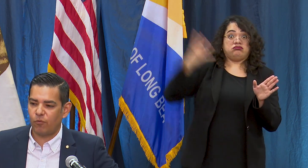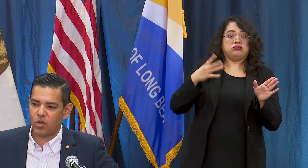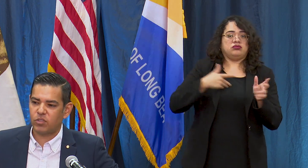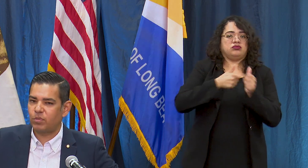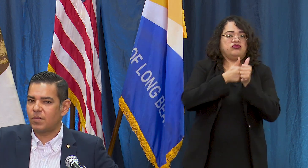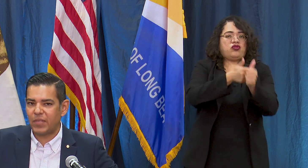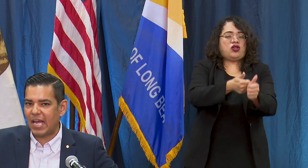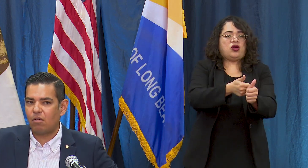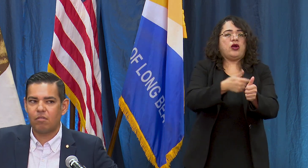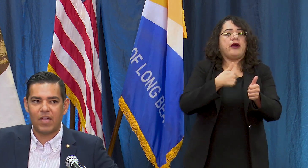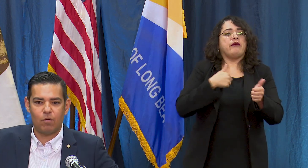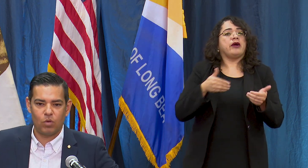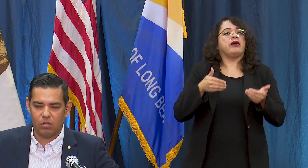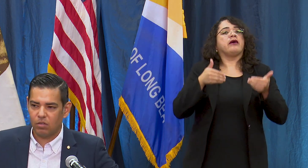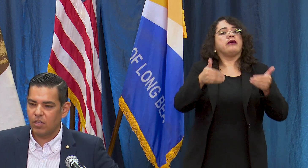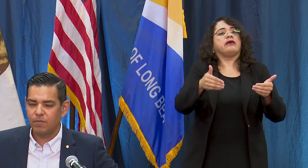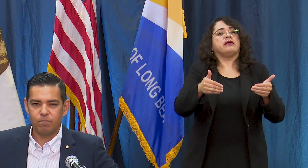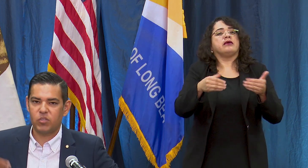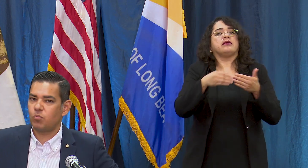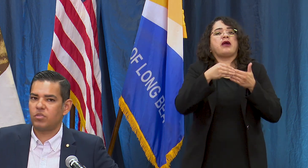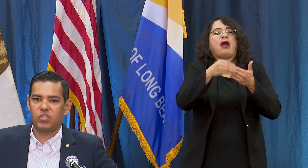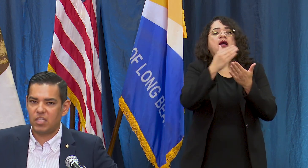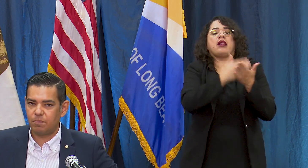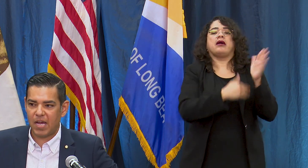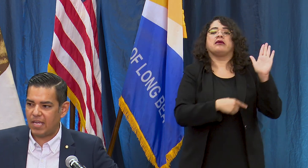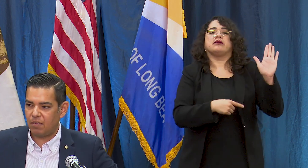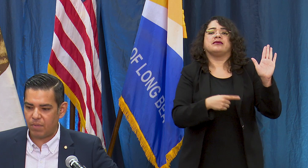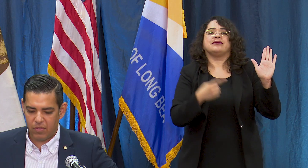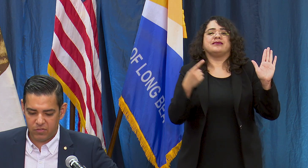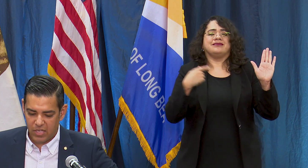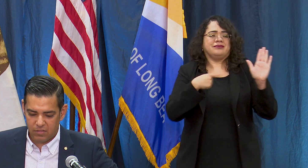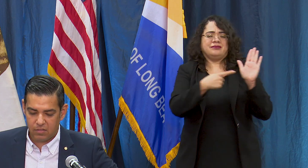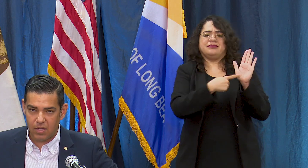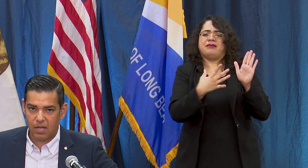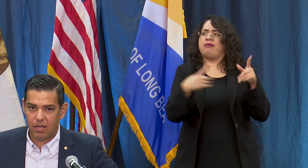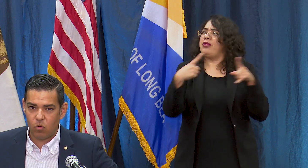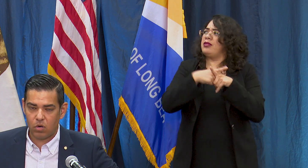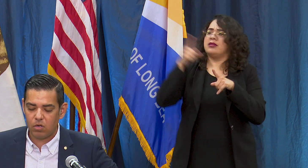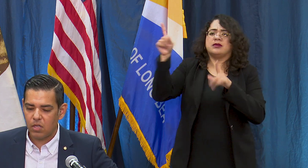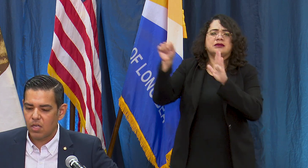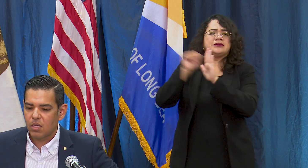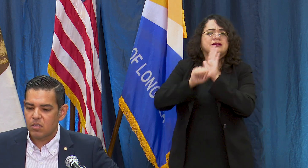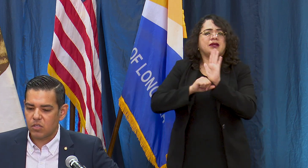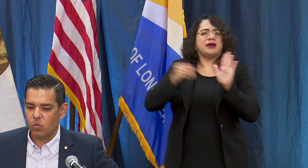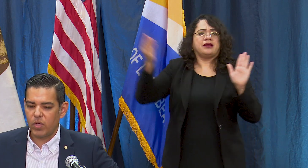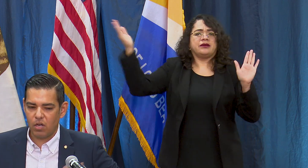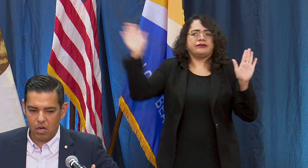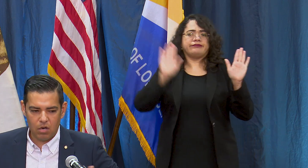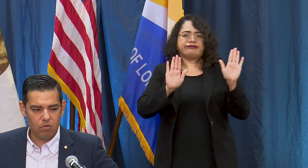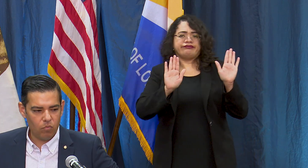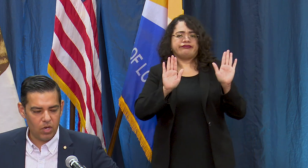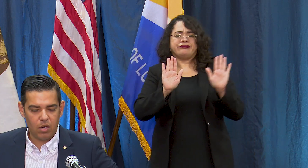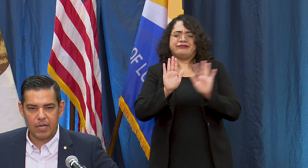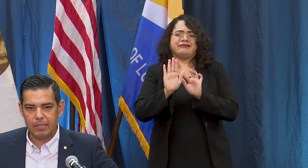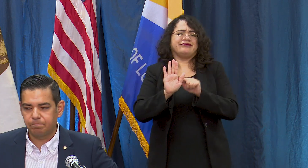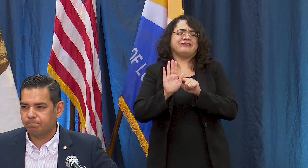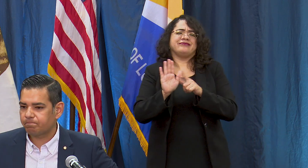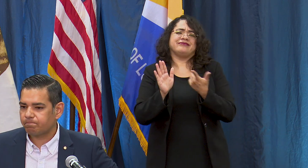not helpful for us to put something out that will be superseded by the state's order. So we are